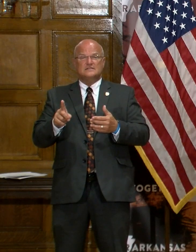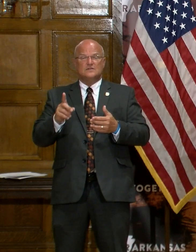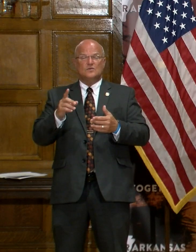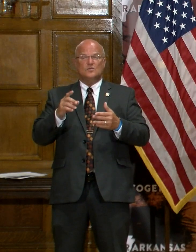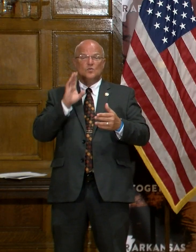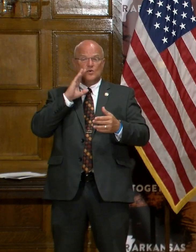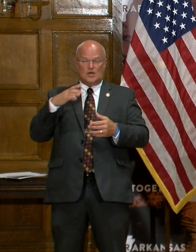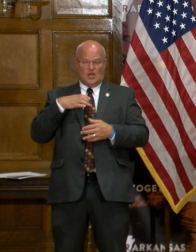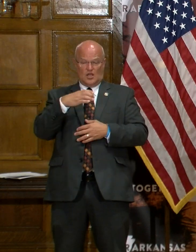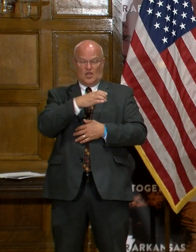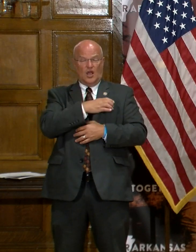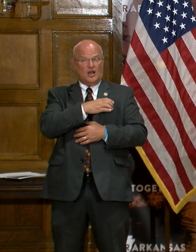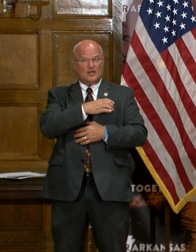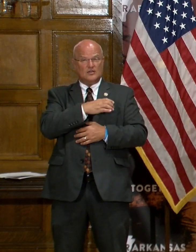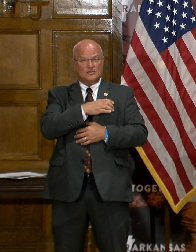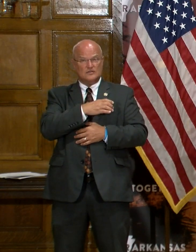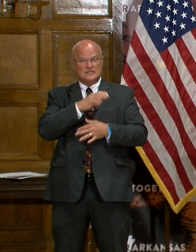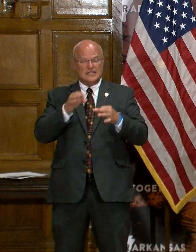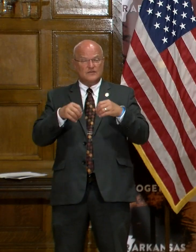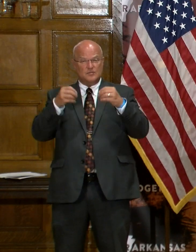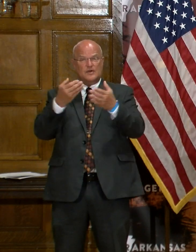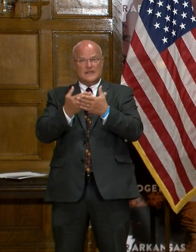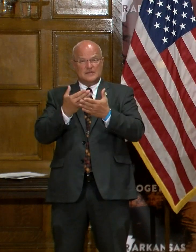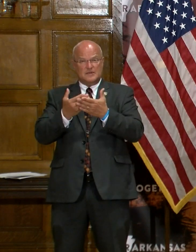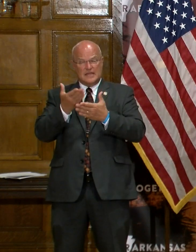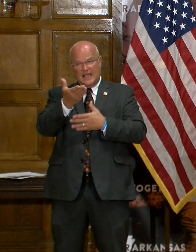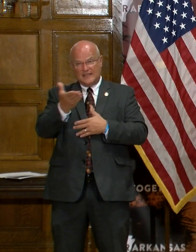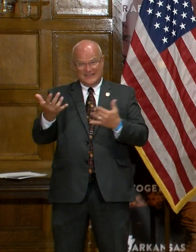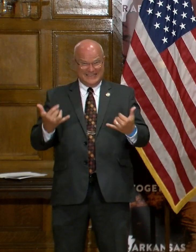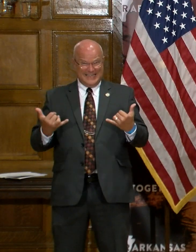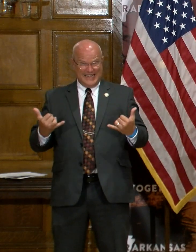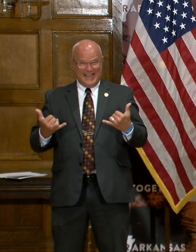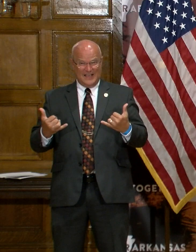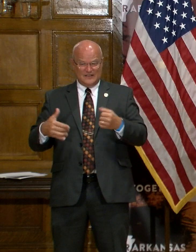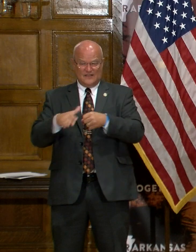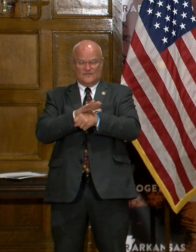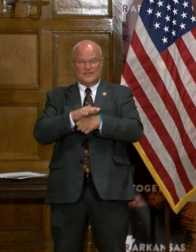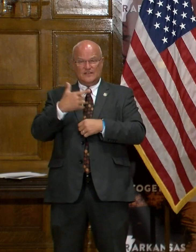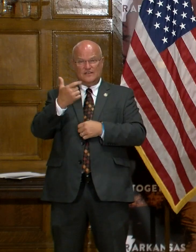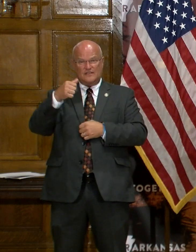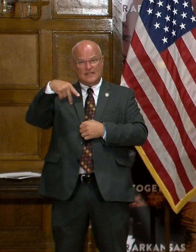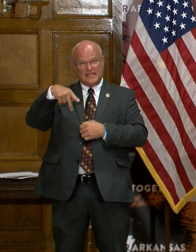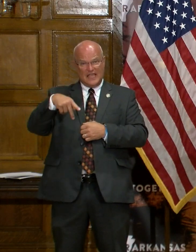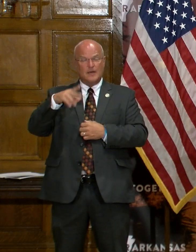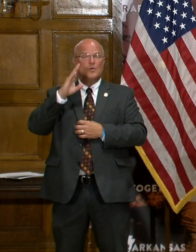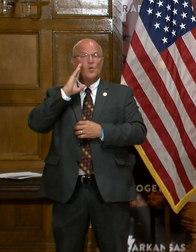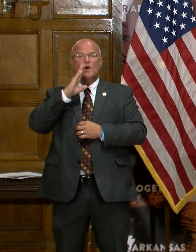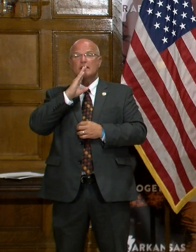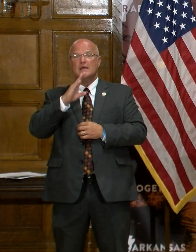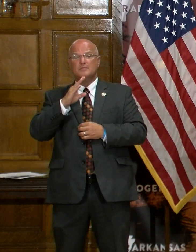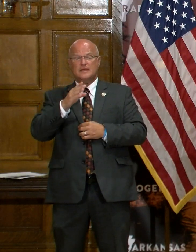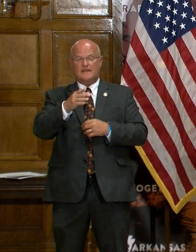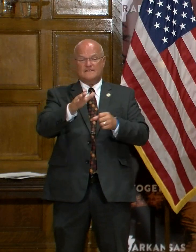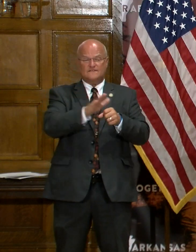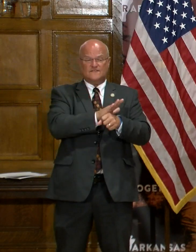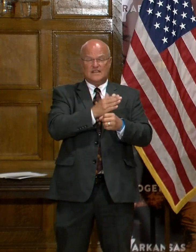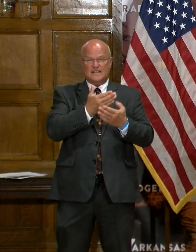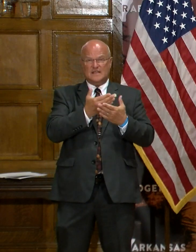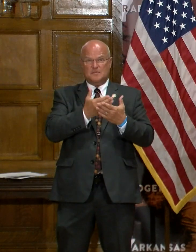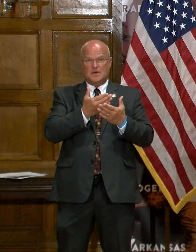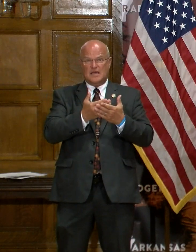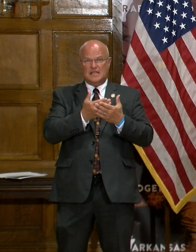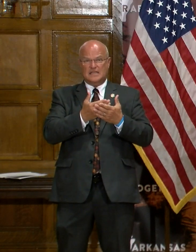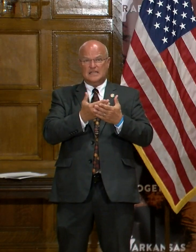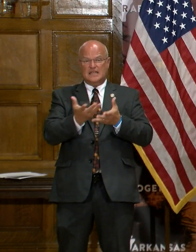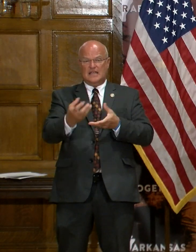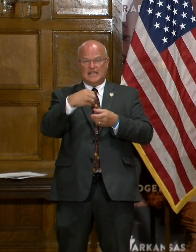will Congress be, if we put this money out there now to fill the gap, will they be replenishing the